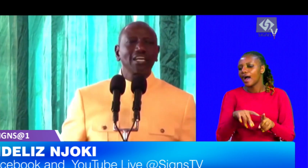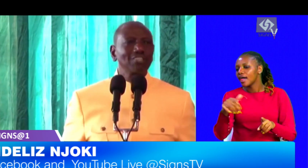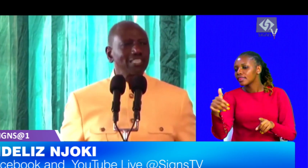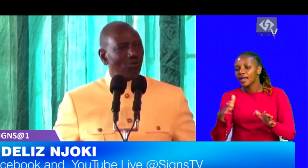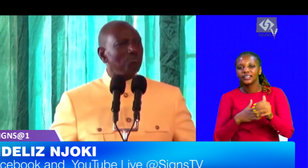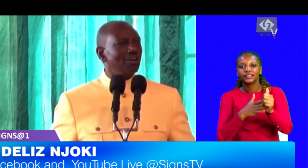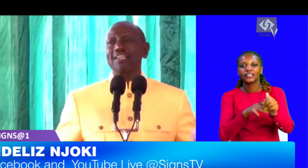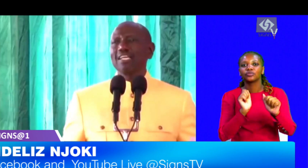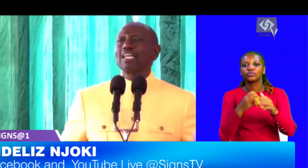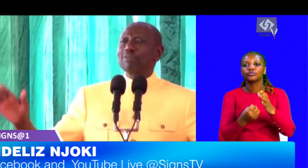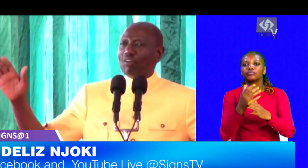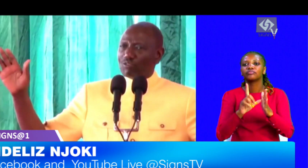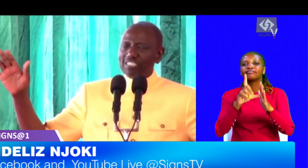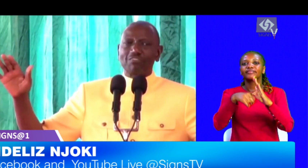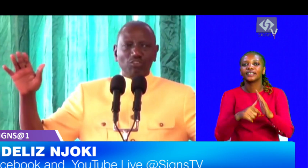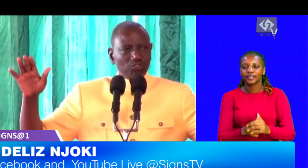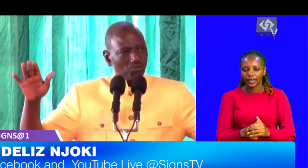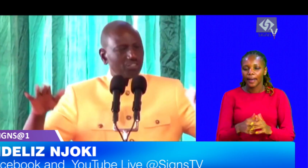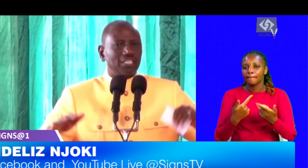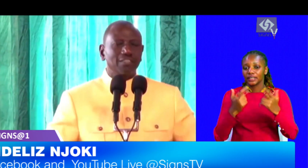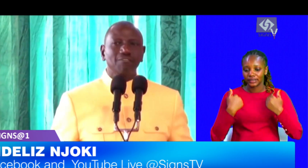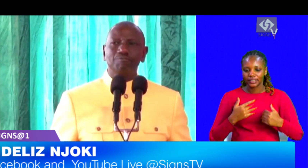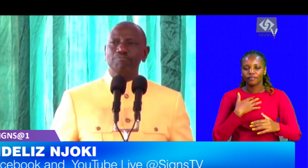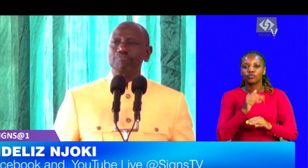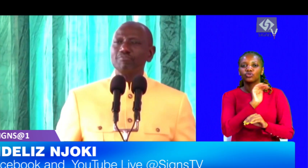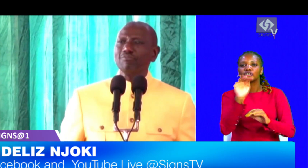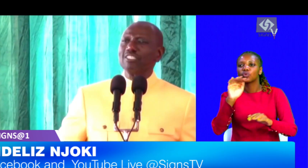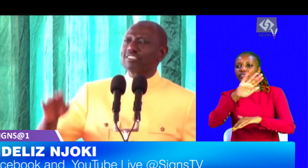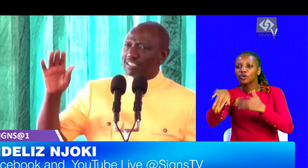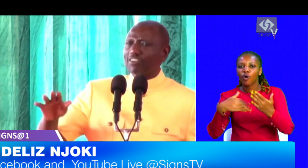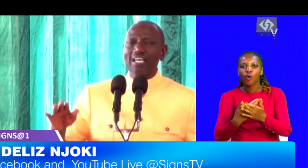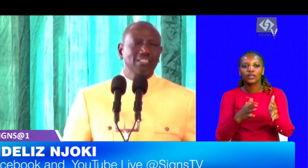hawa watatuamua. Ile mimi nawauliza viongozi wote, tafadhali